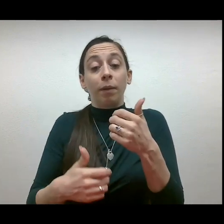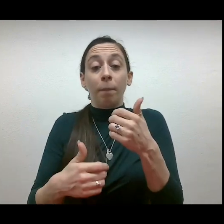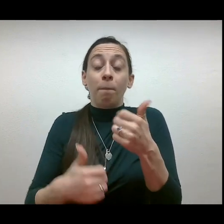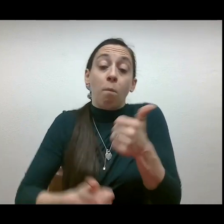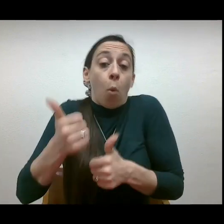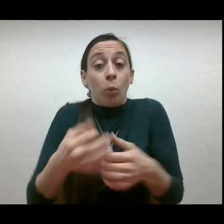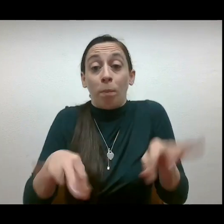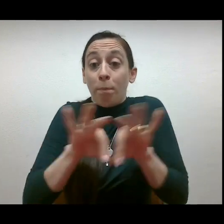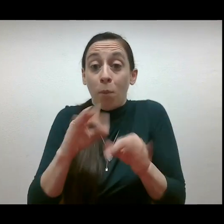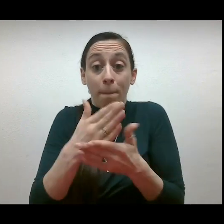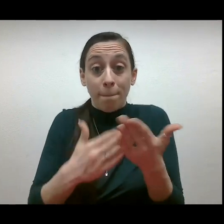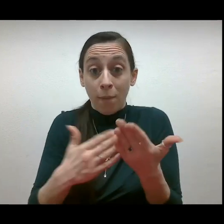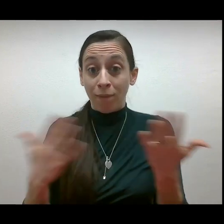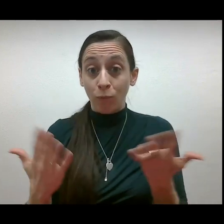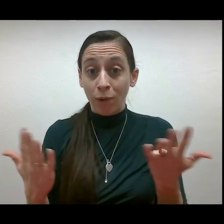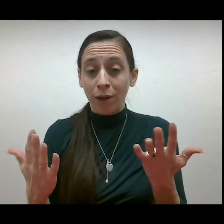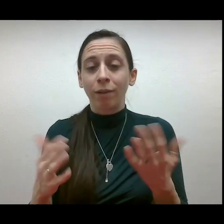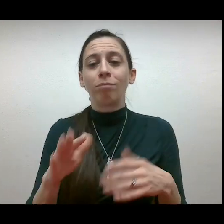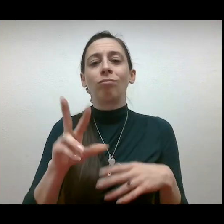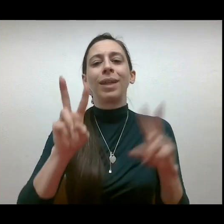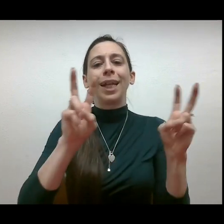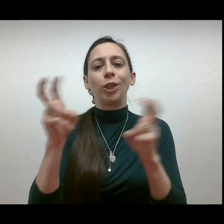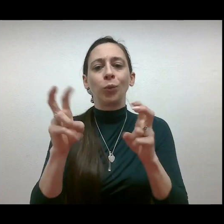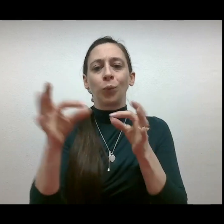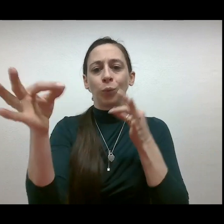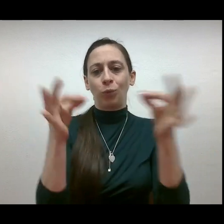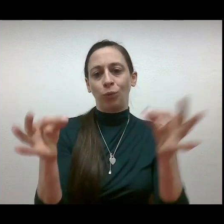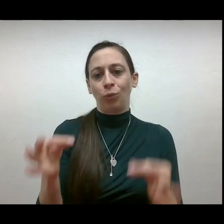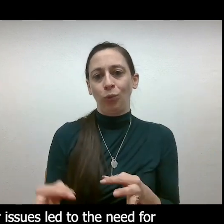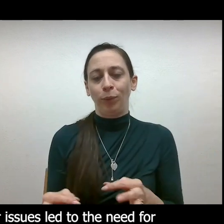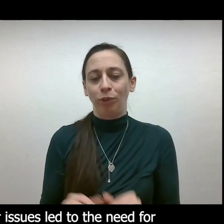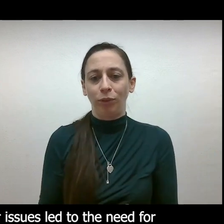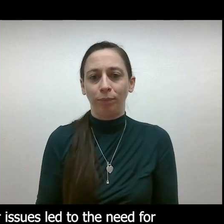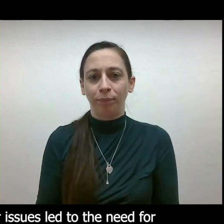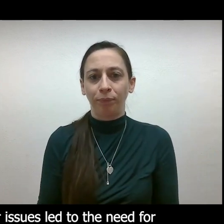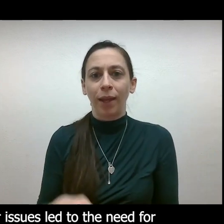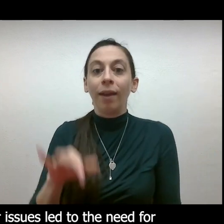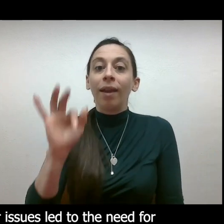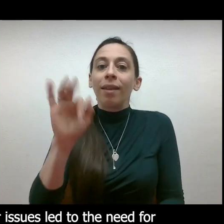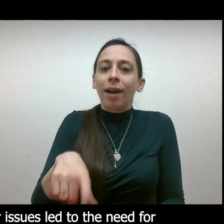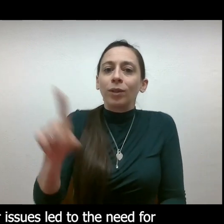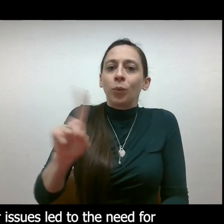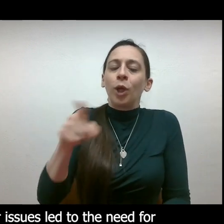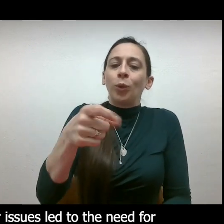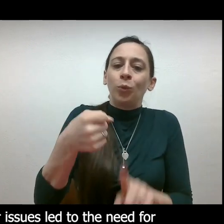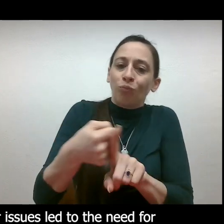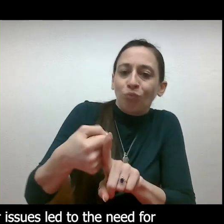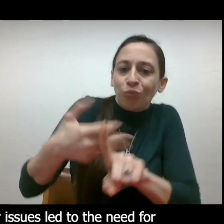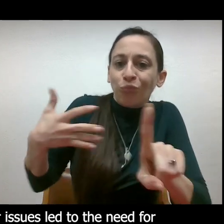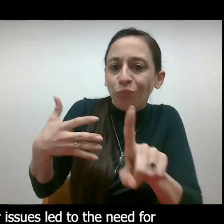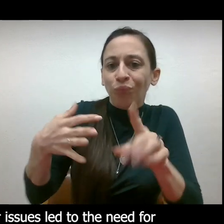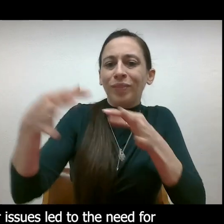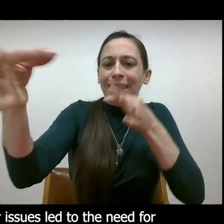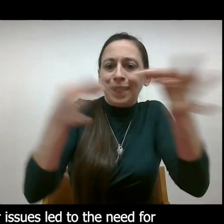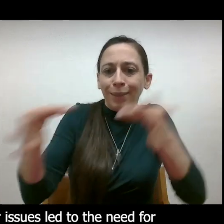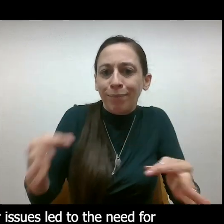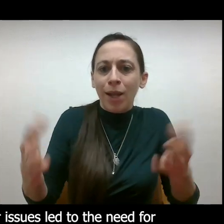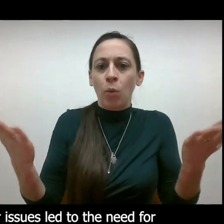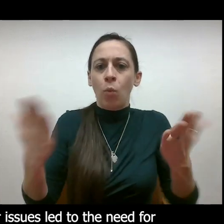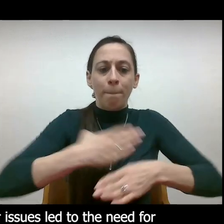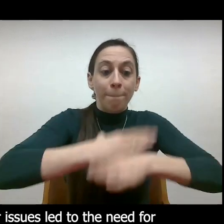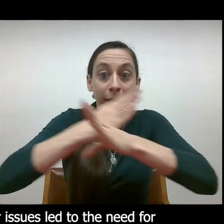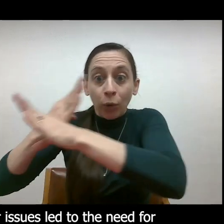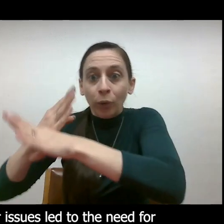The second most important piece is the issue description. That is where you state where barriers